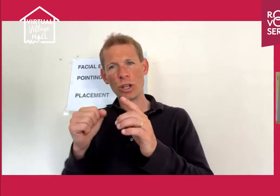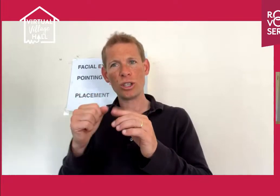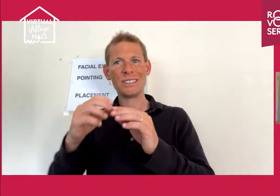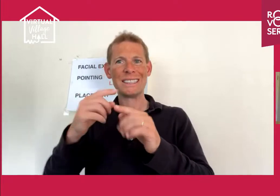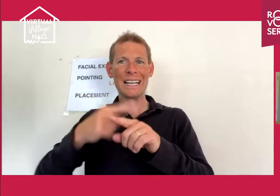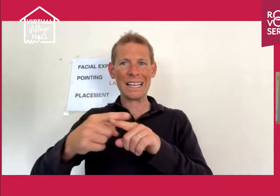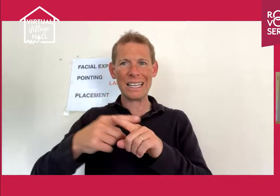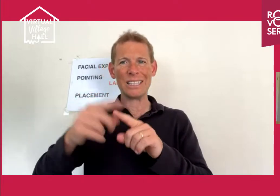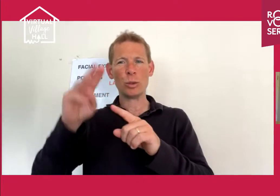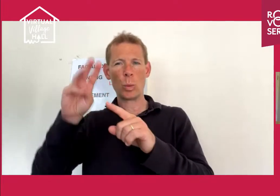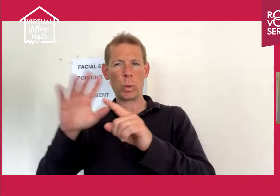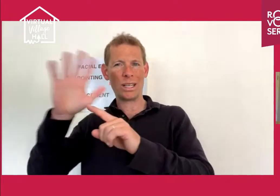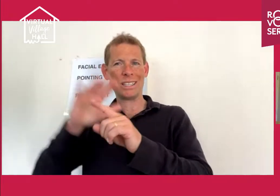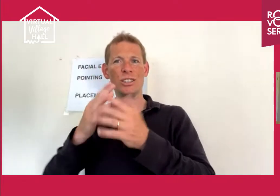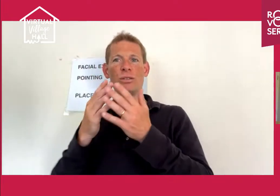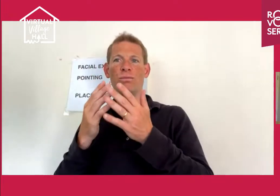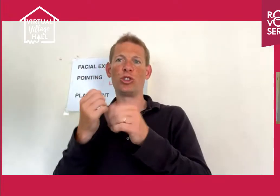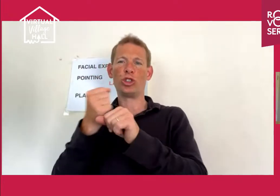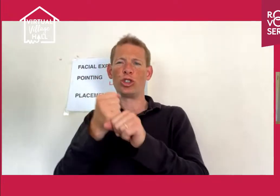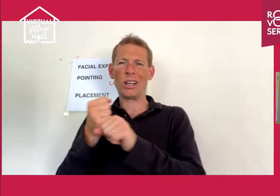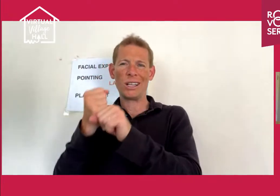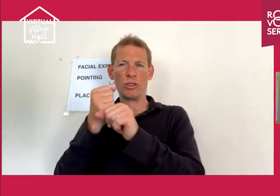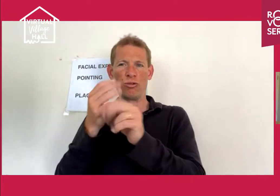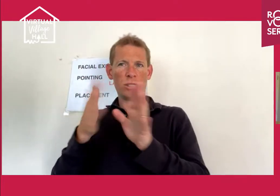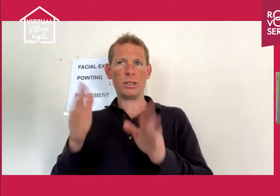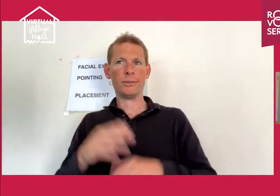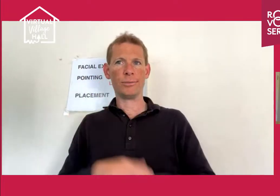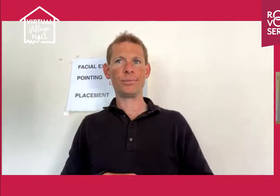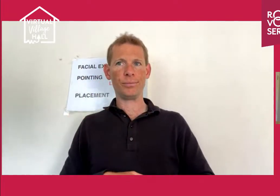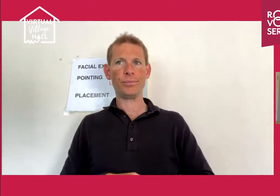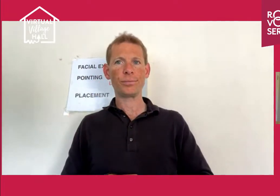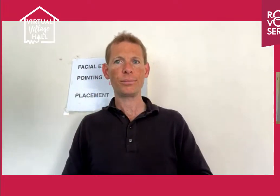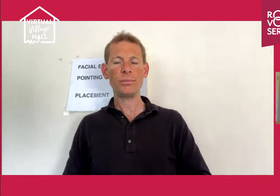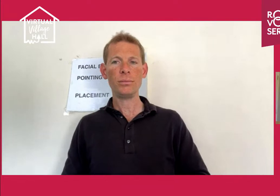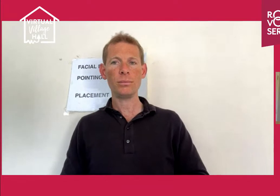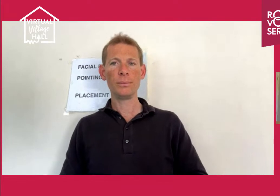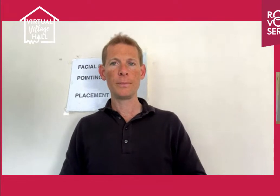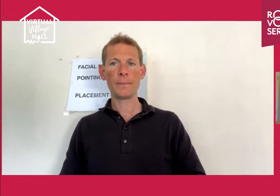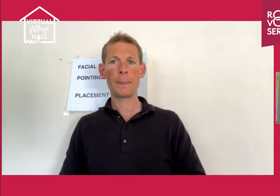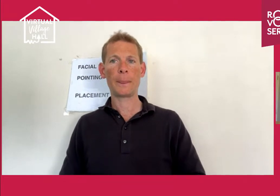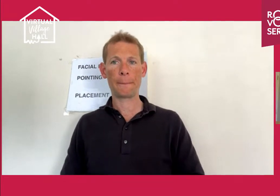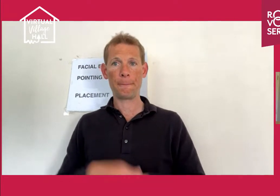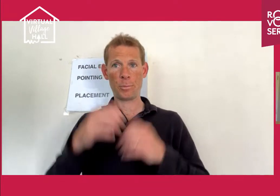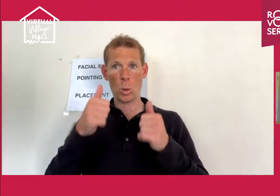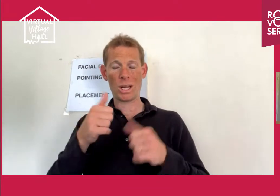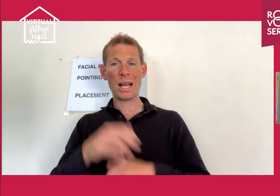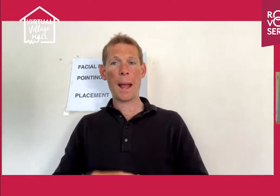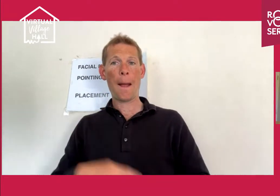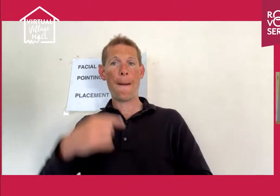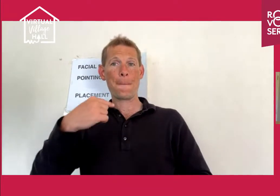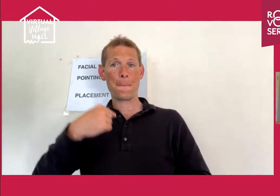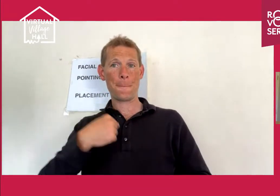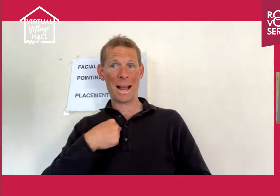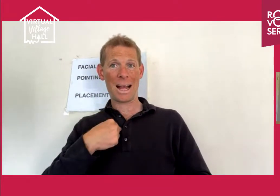a little bit later, and the Scottish and Welsh signs that you use probably more in your areas.